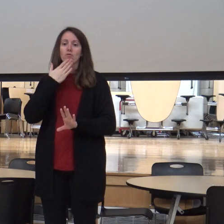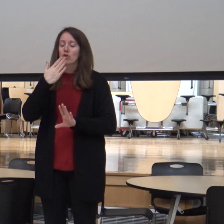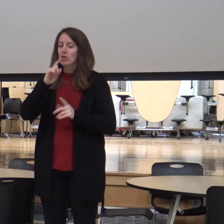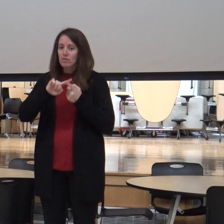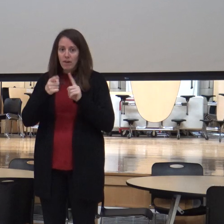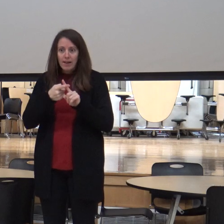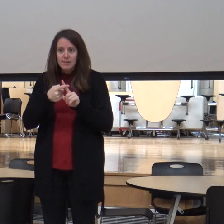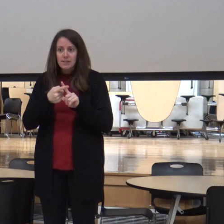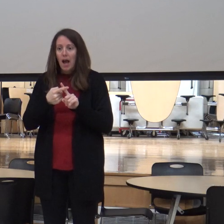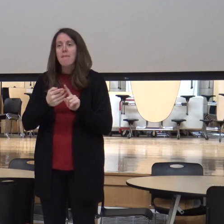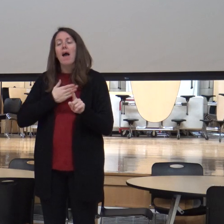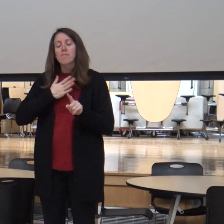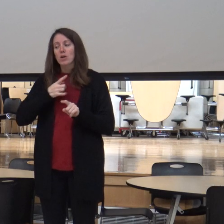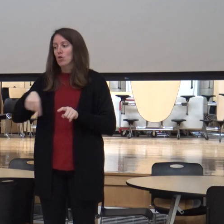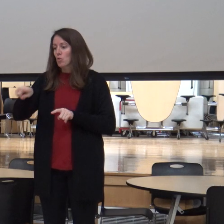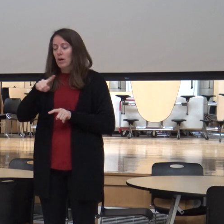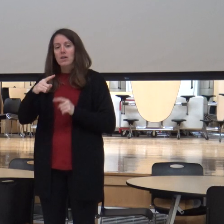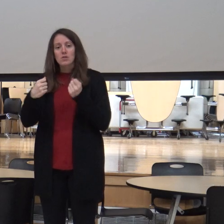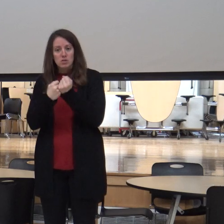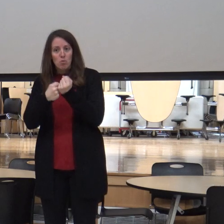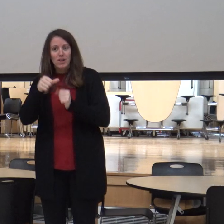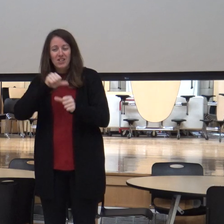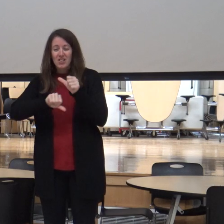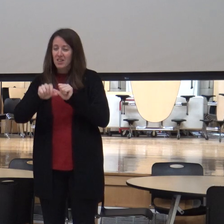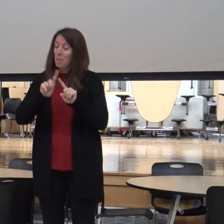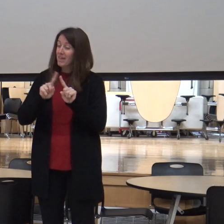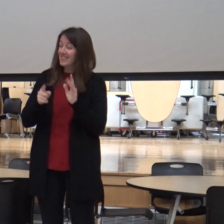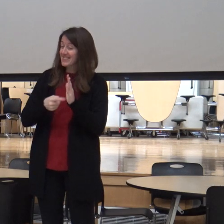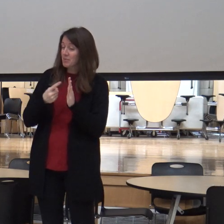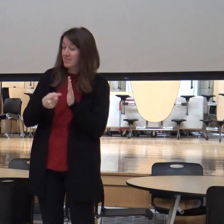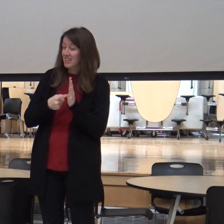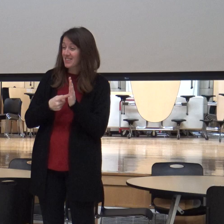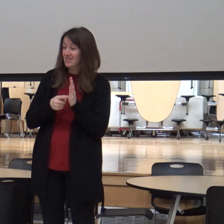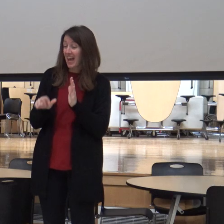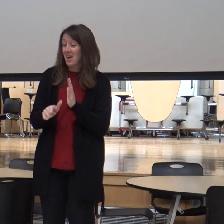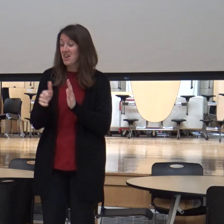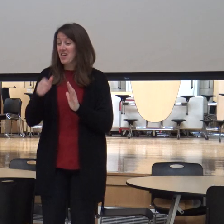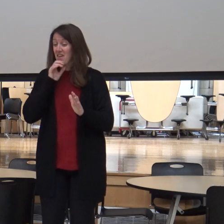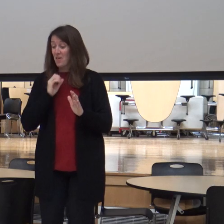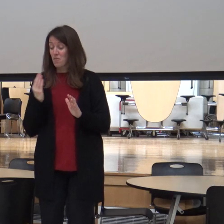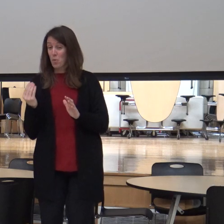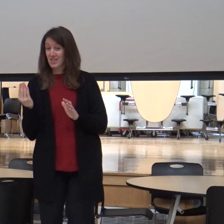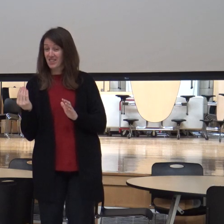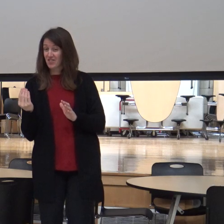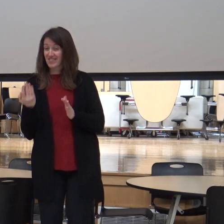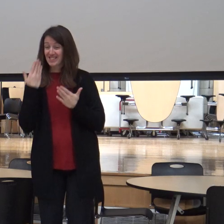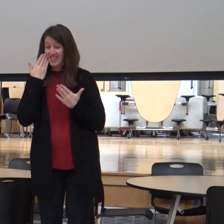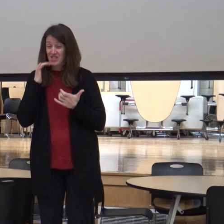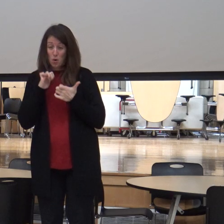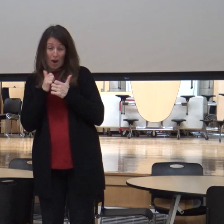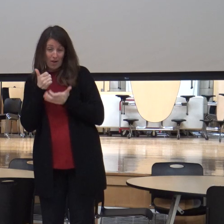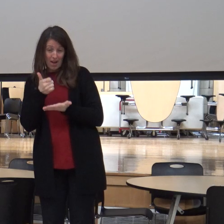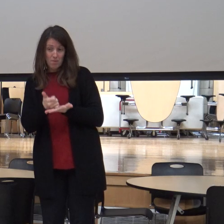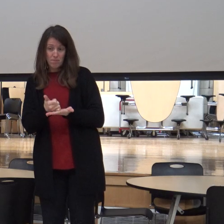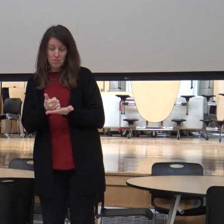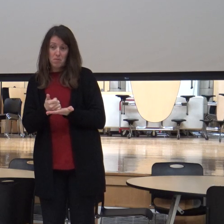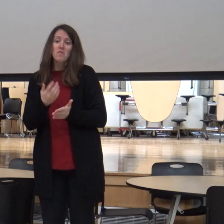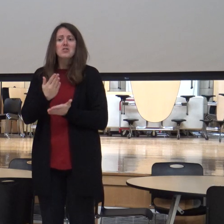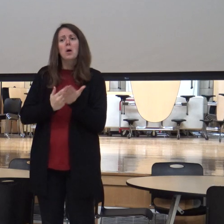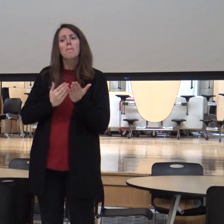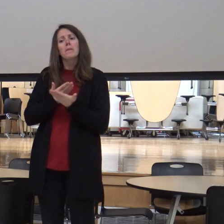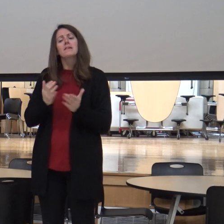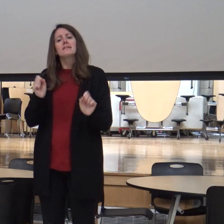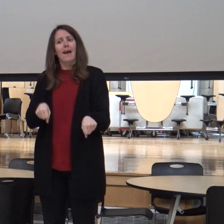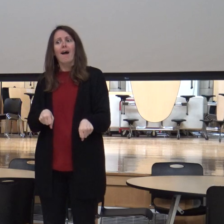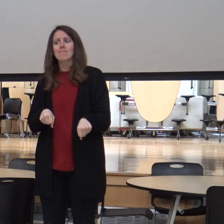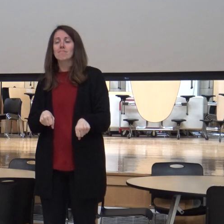though, another 14-year-old, well, they know exactly how to help you if you're struggling. For some things, maybe. How do you talk to that cute girl? Yeah, I go